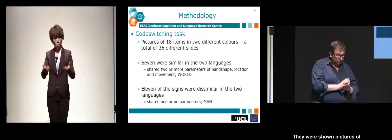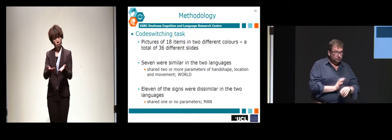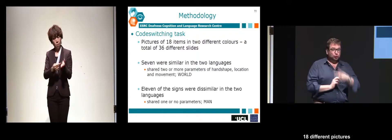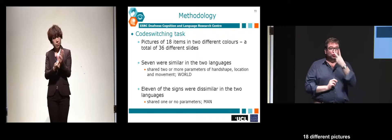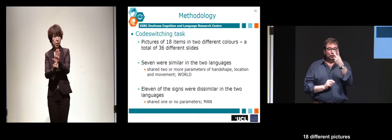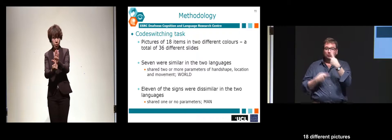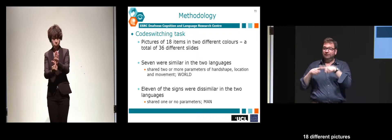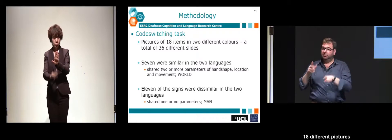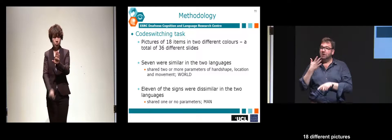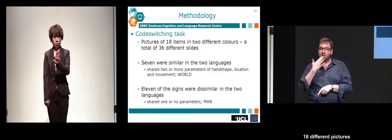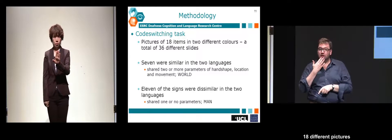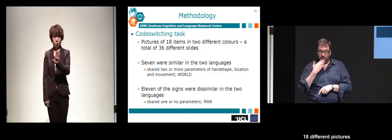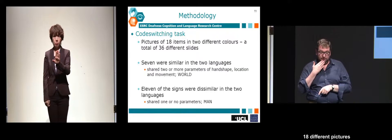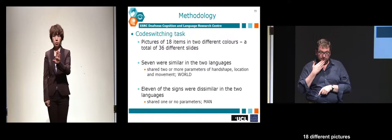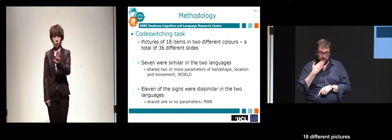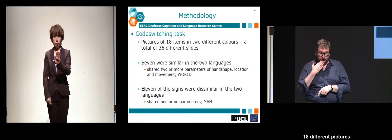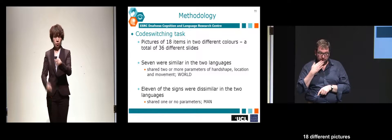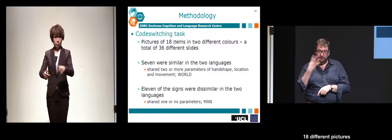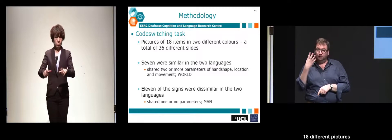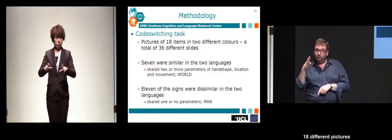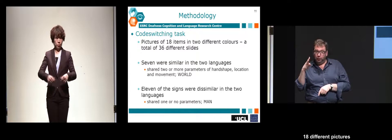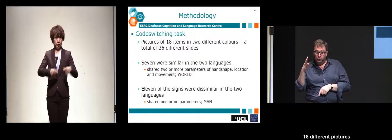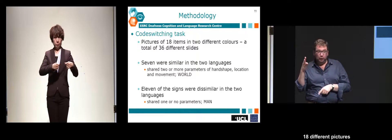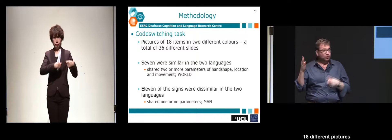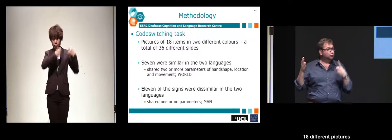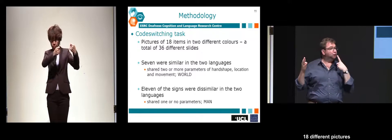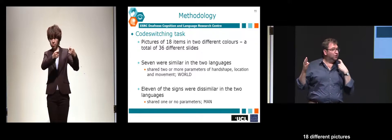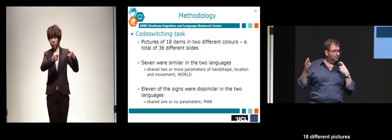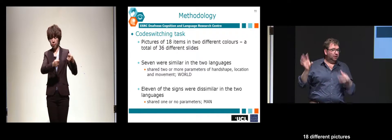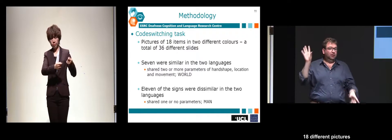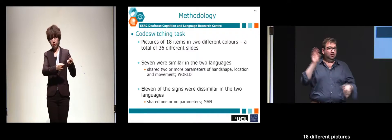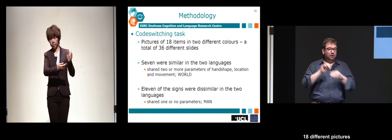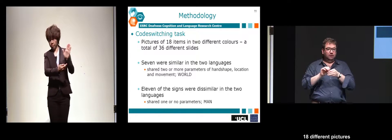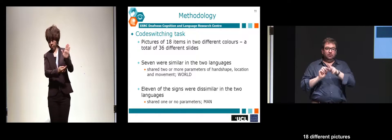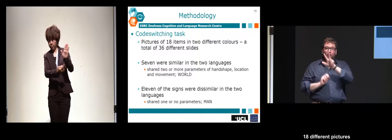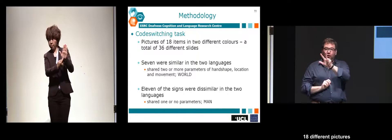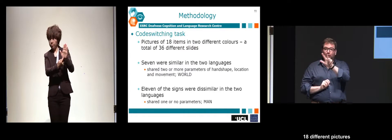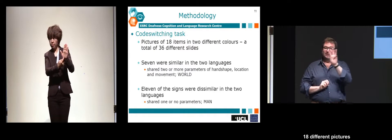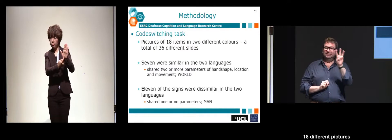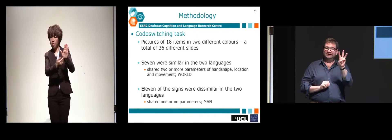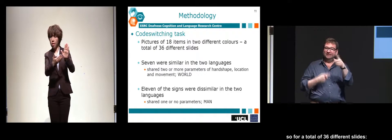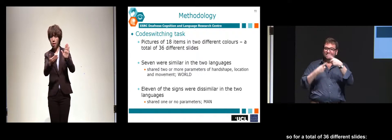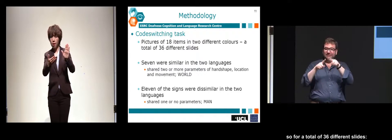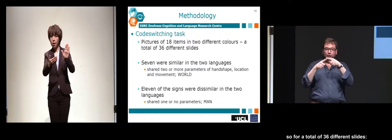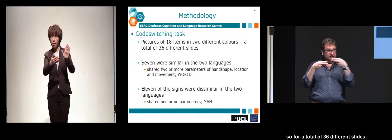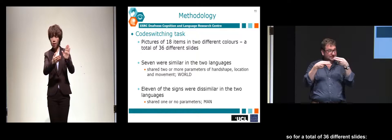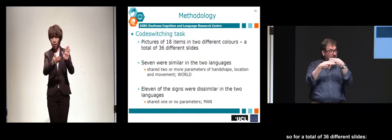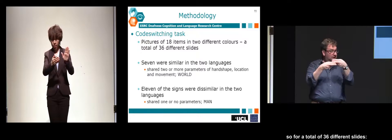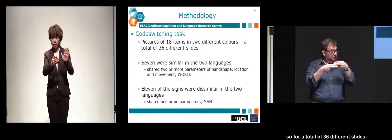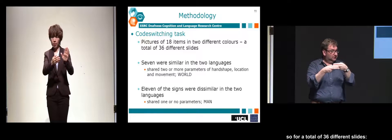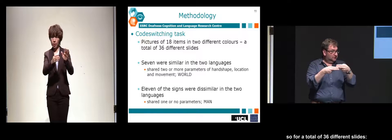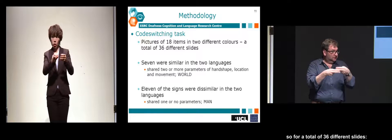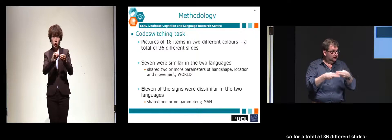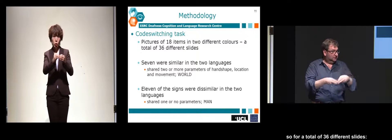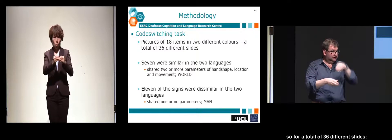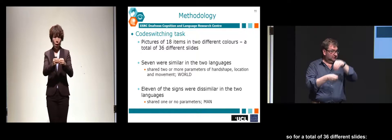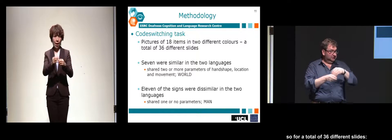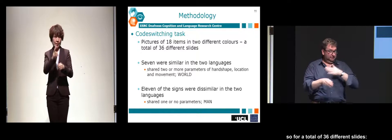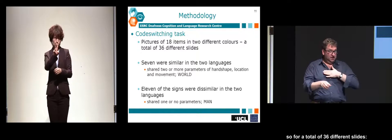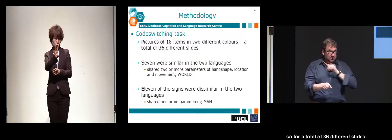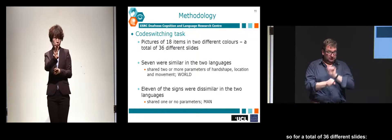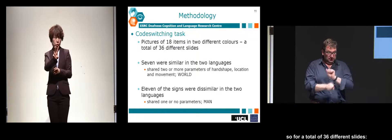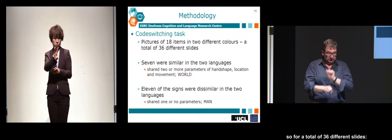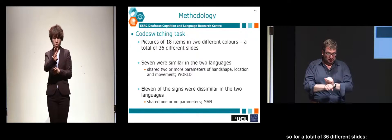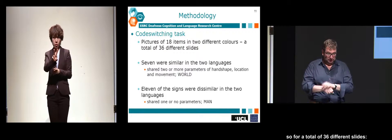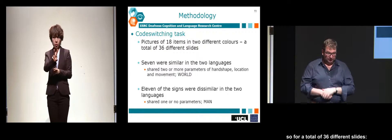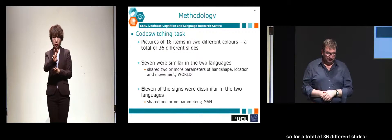18 different pictures using two different colors. So for a total of 36 different